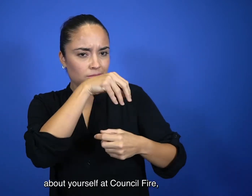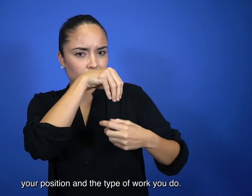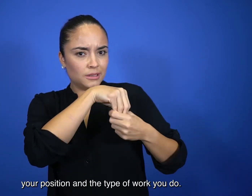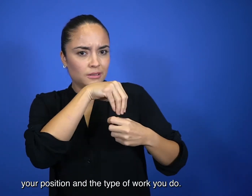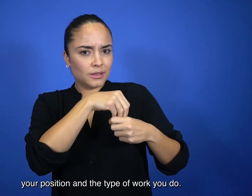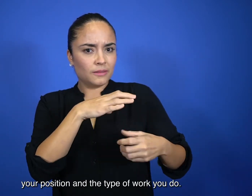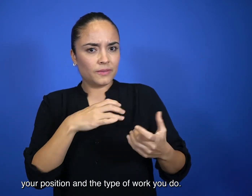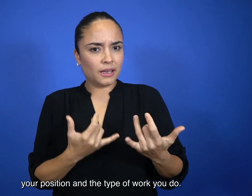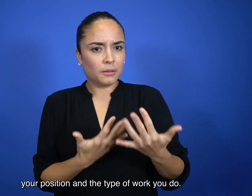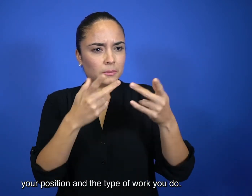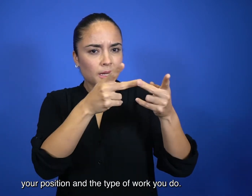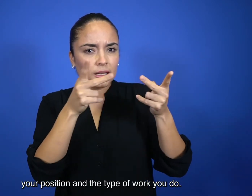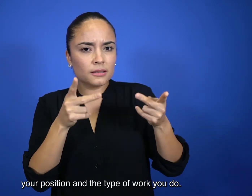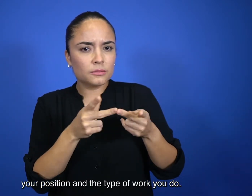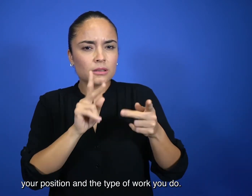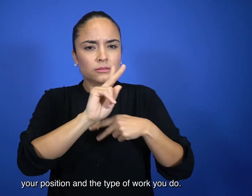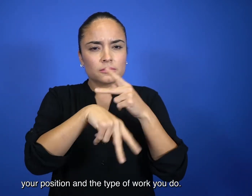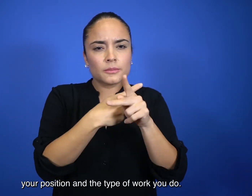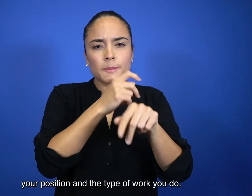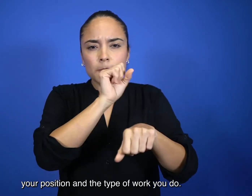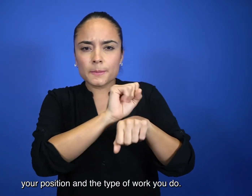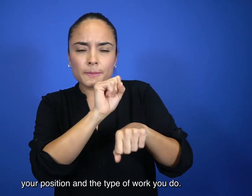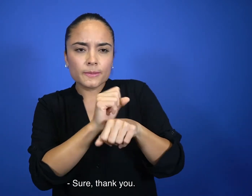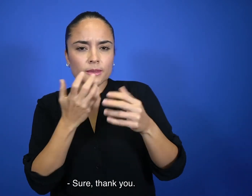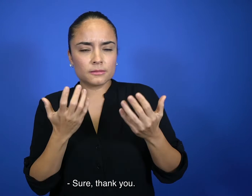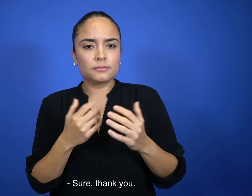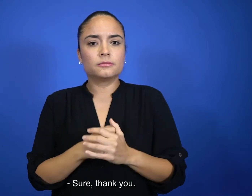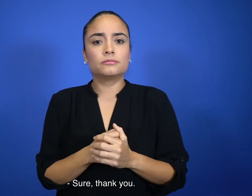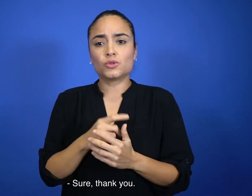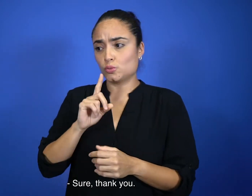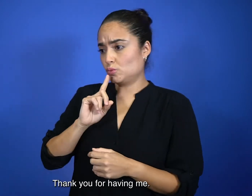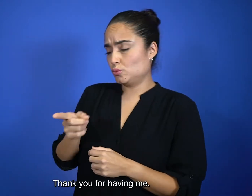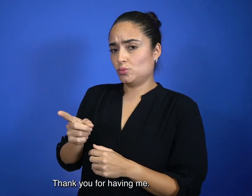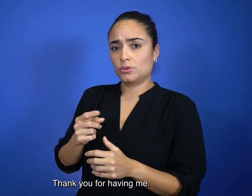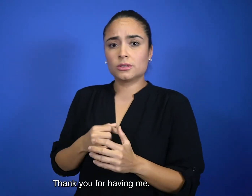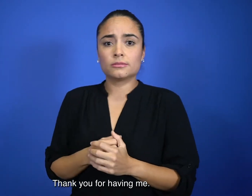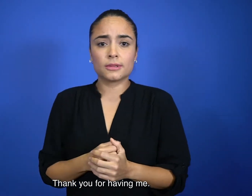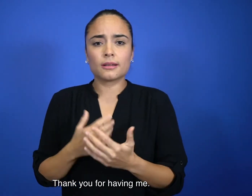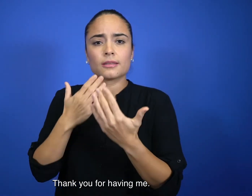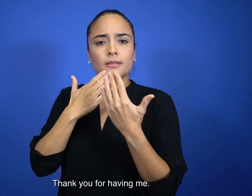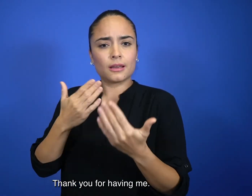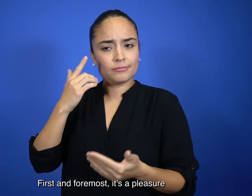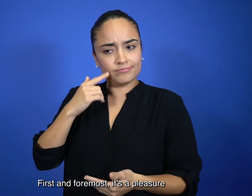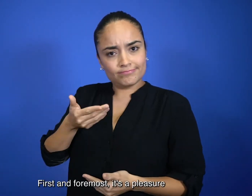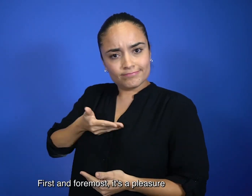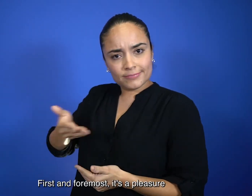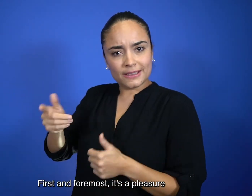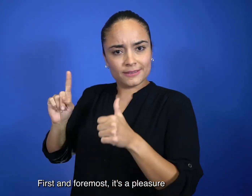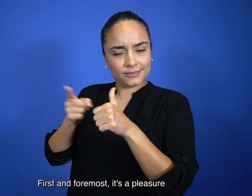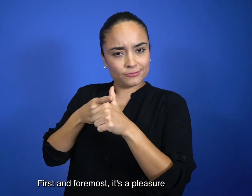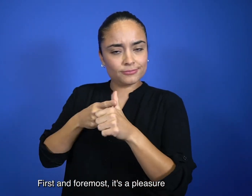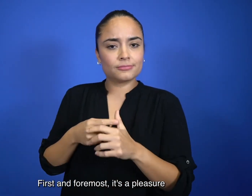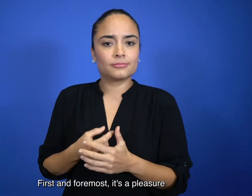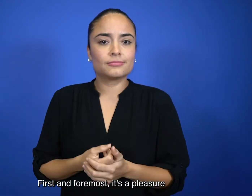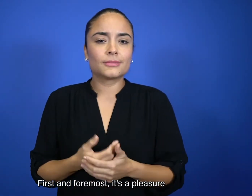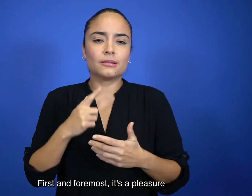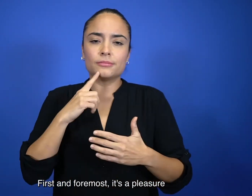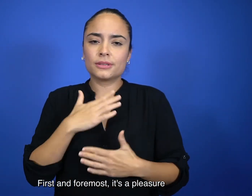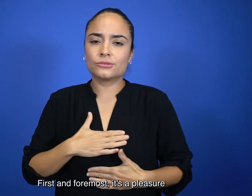your position, and the type of work you do. Sure. Thank you. Thank you for having me first and foremost. It's a pleasure